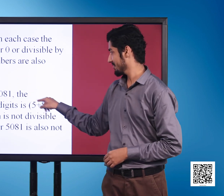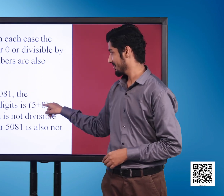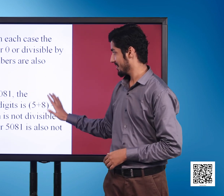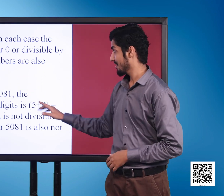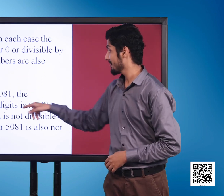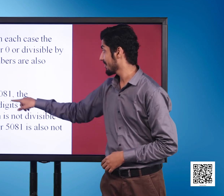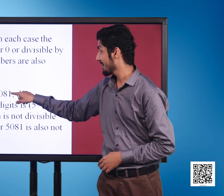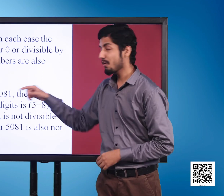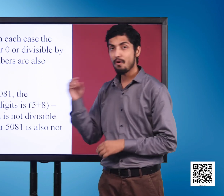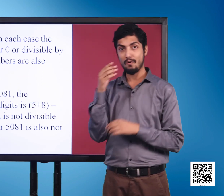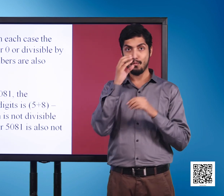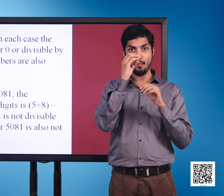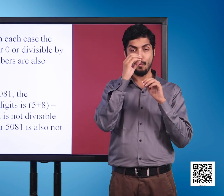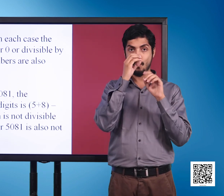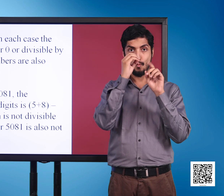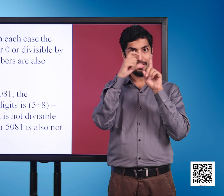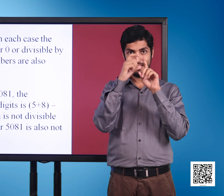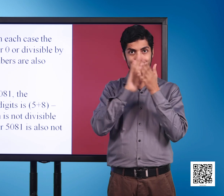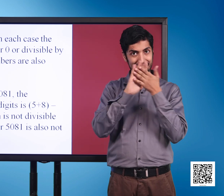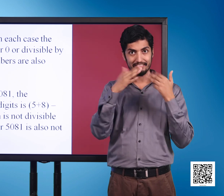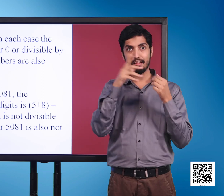not divisible by 11.